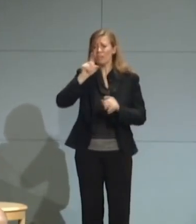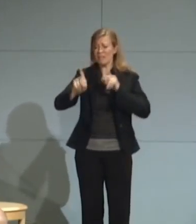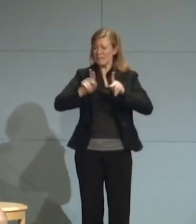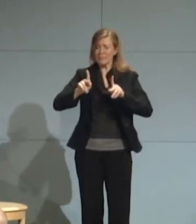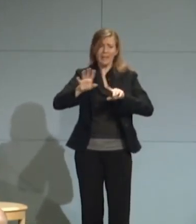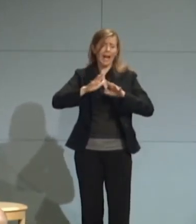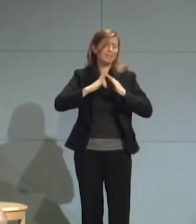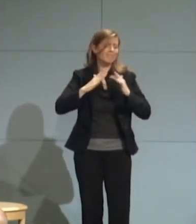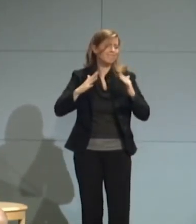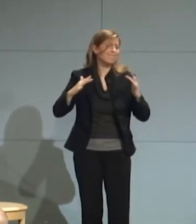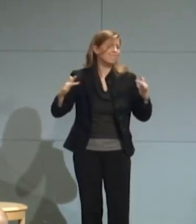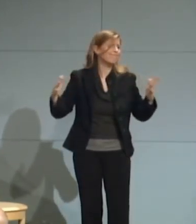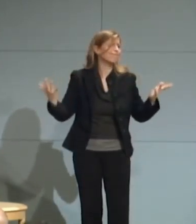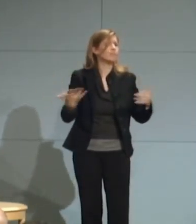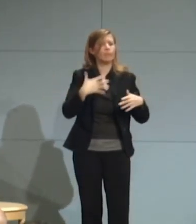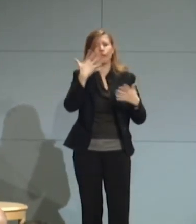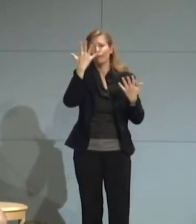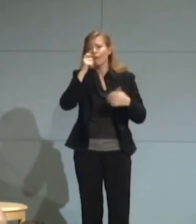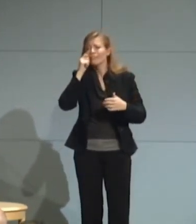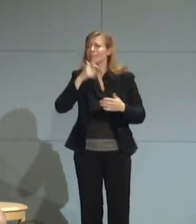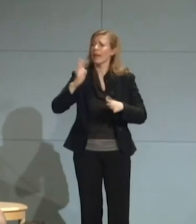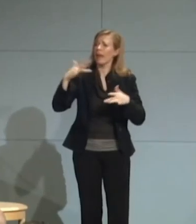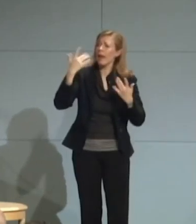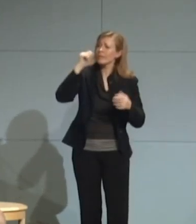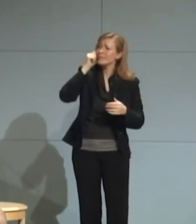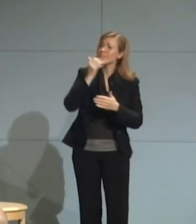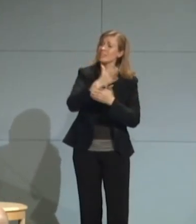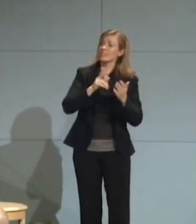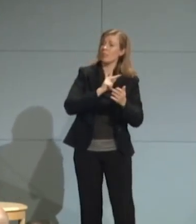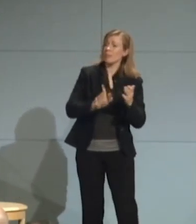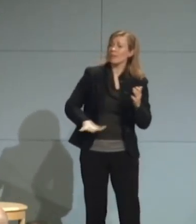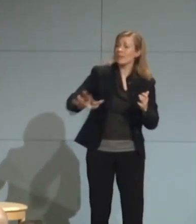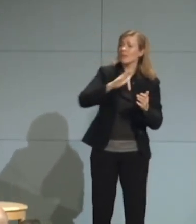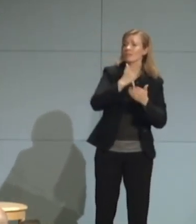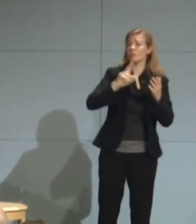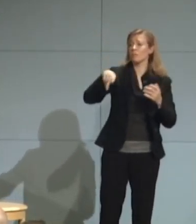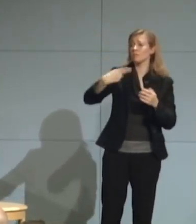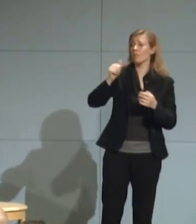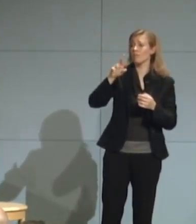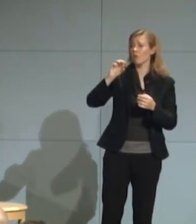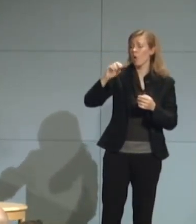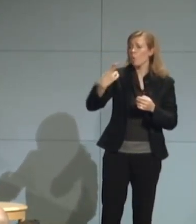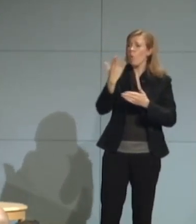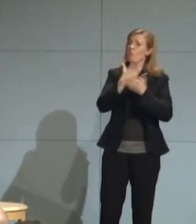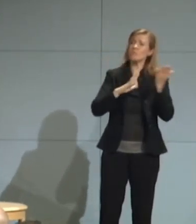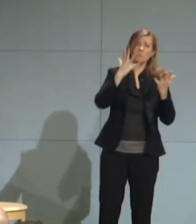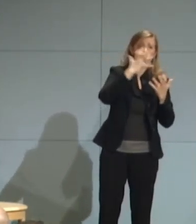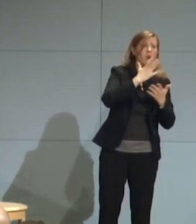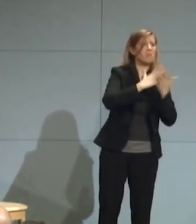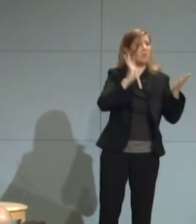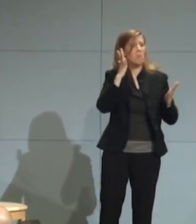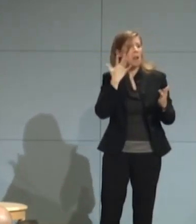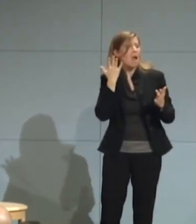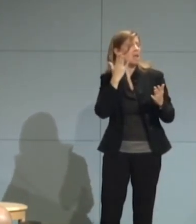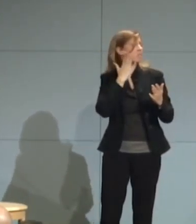why I say inertia is not just a property of the physical universe, because not only has the inequality come into